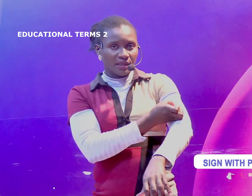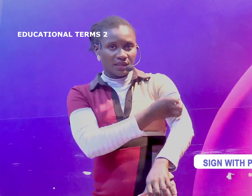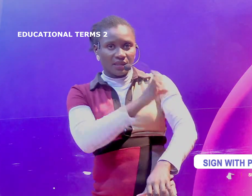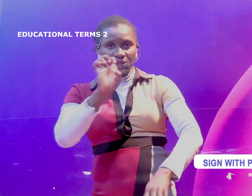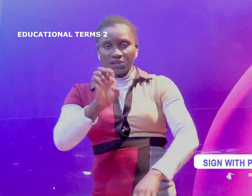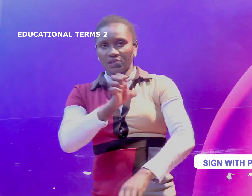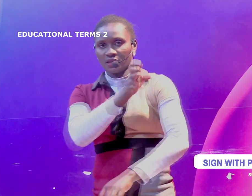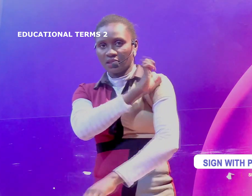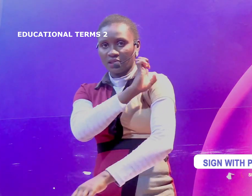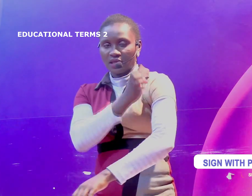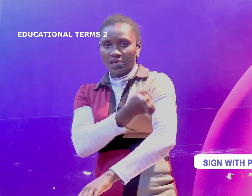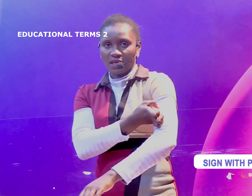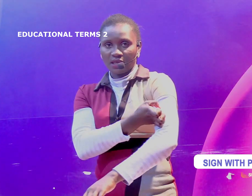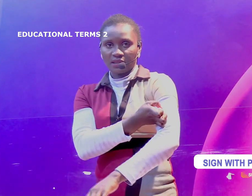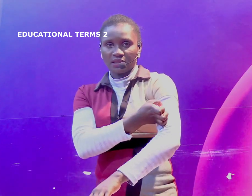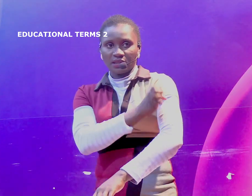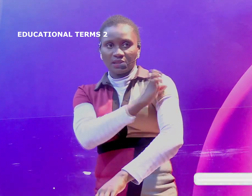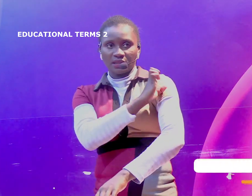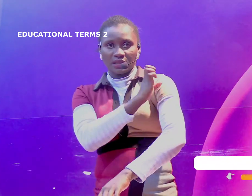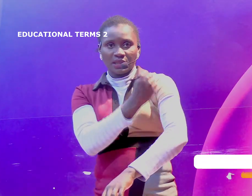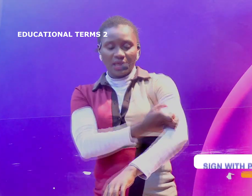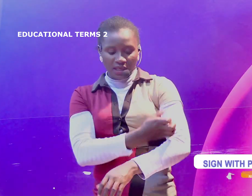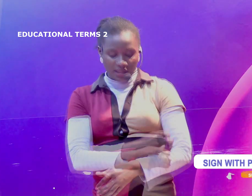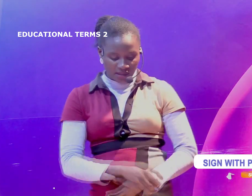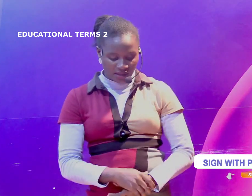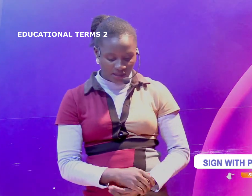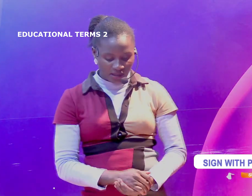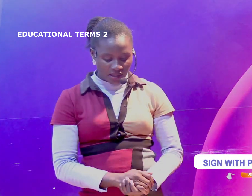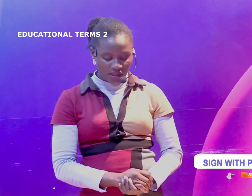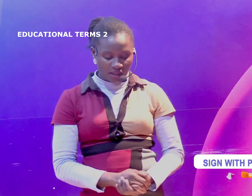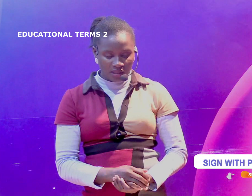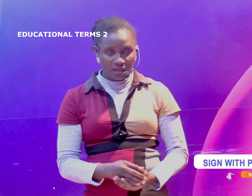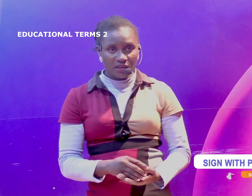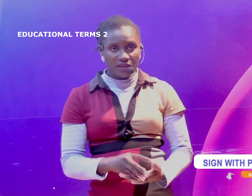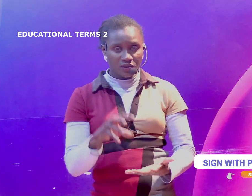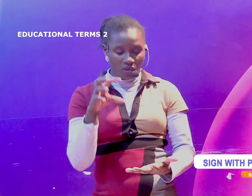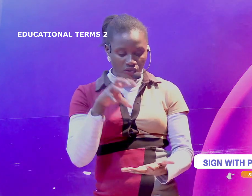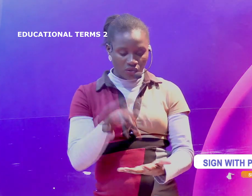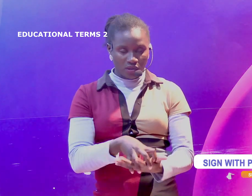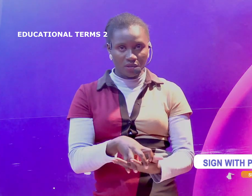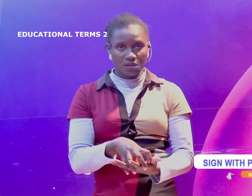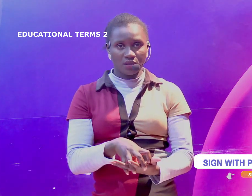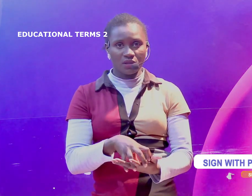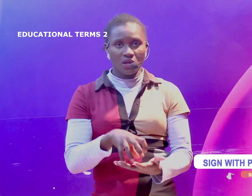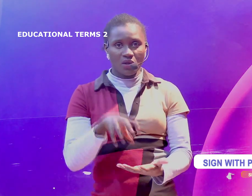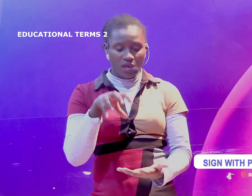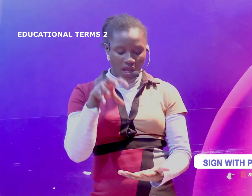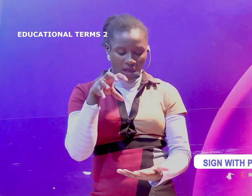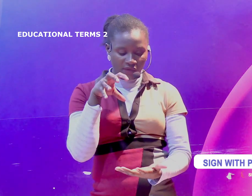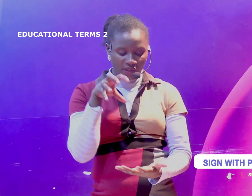like this, energy, energy. And then situation, we have the